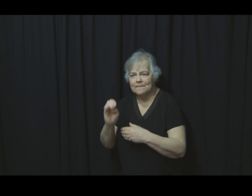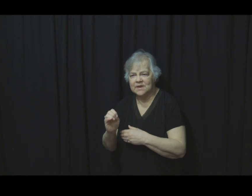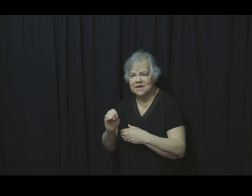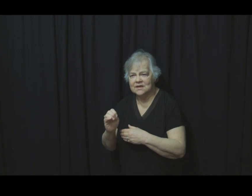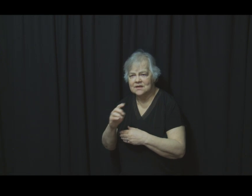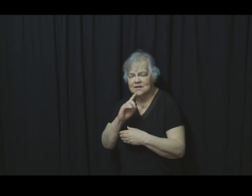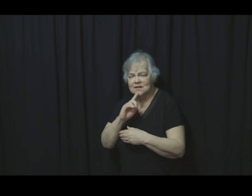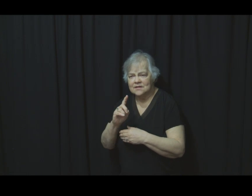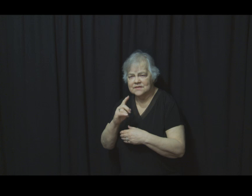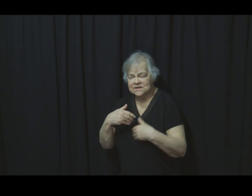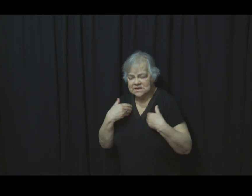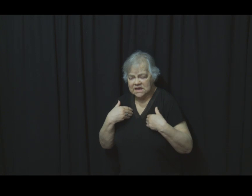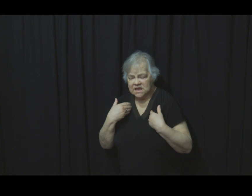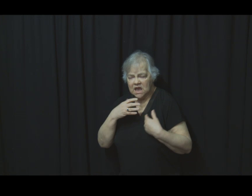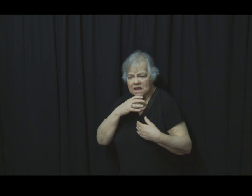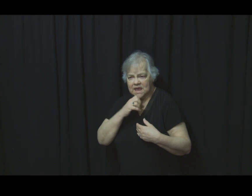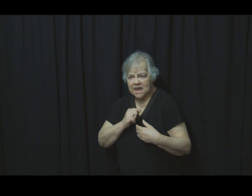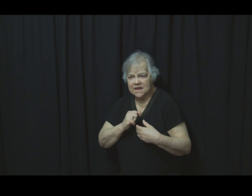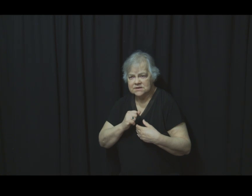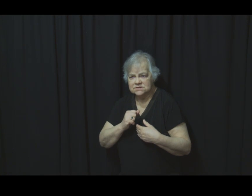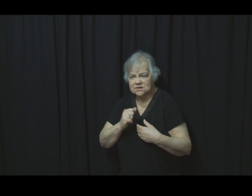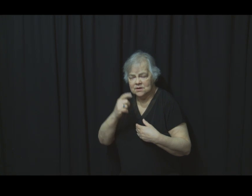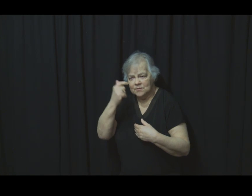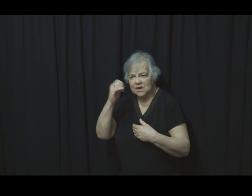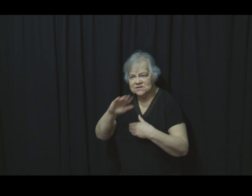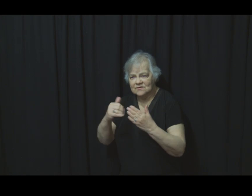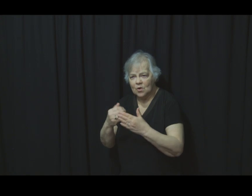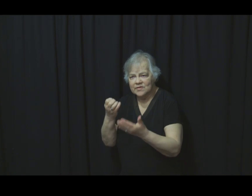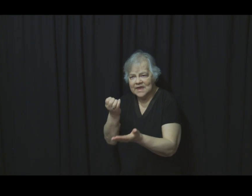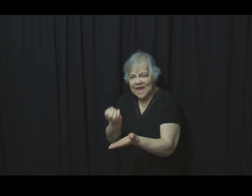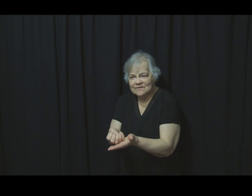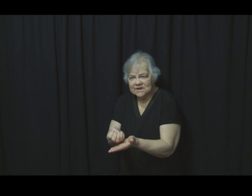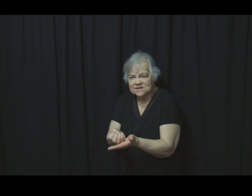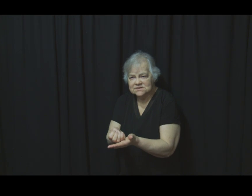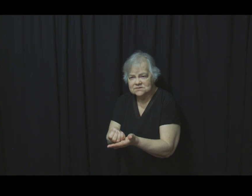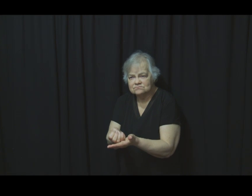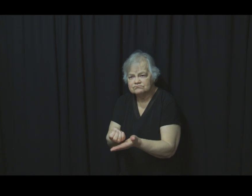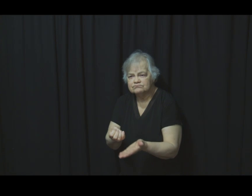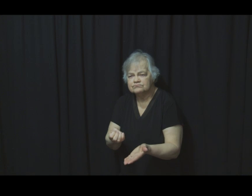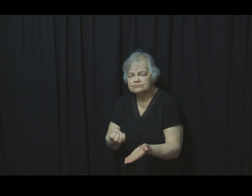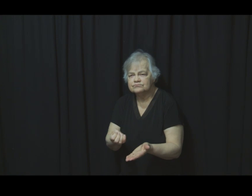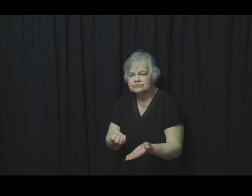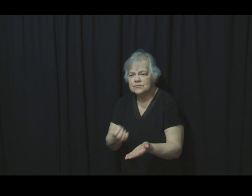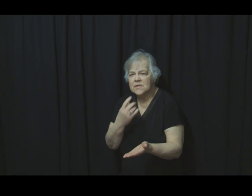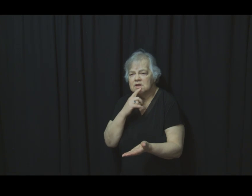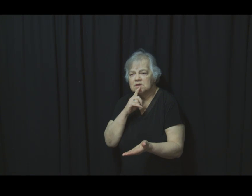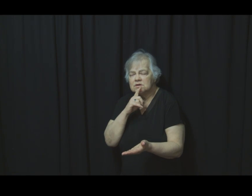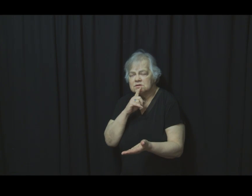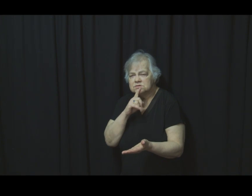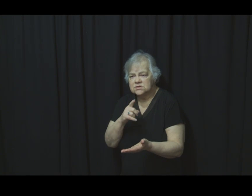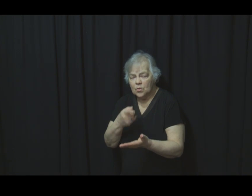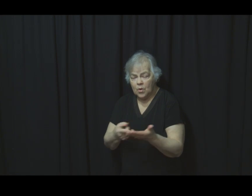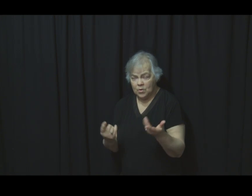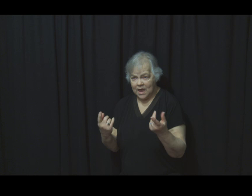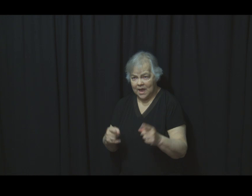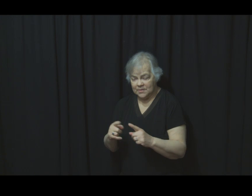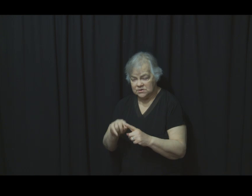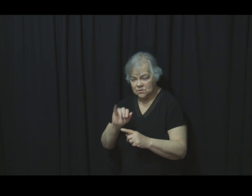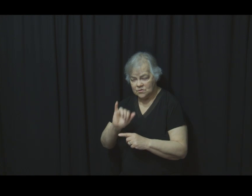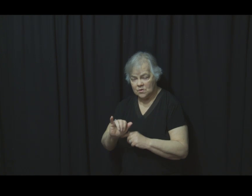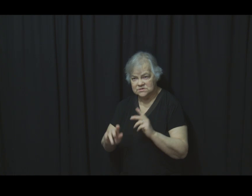extraordinarily young age because of all the evidence around them. And so, what is to become of them, in your